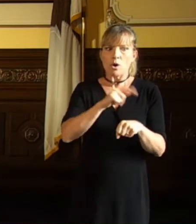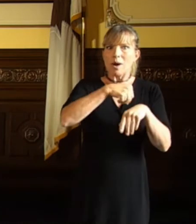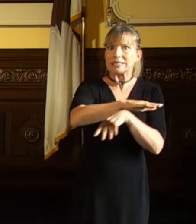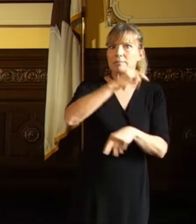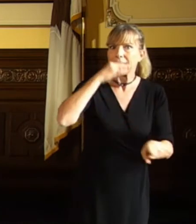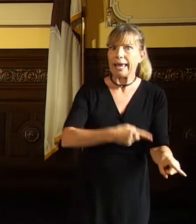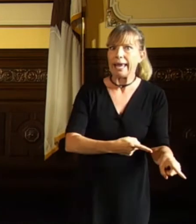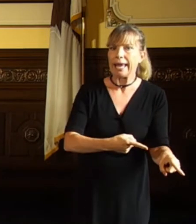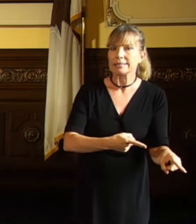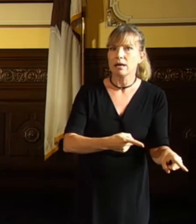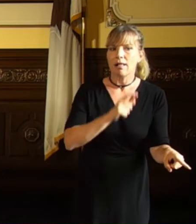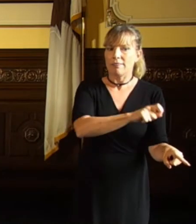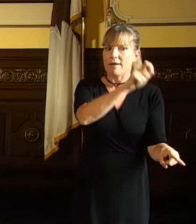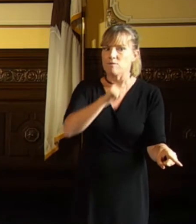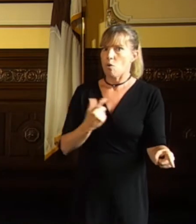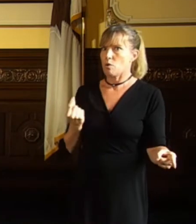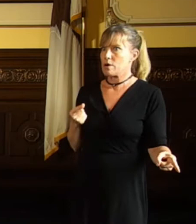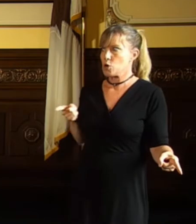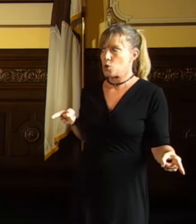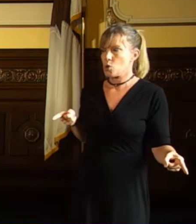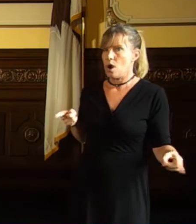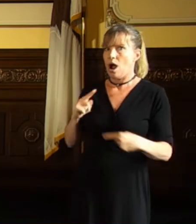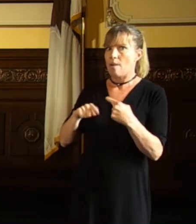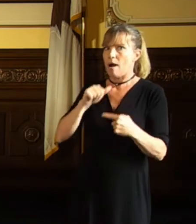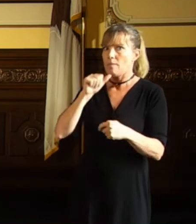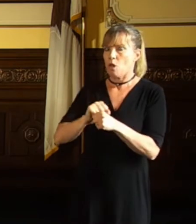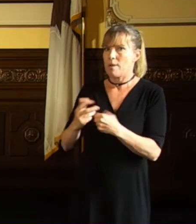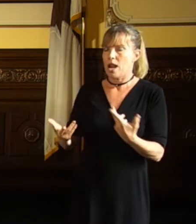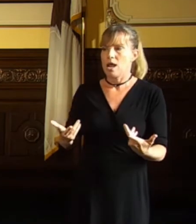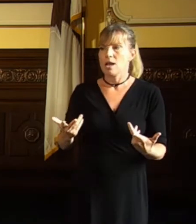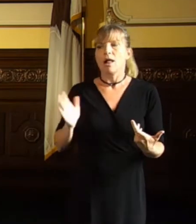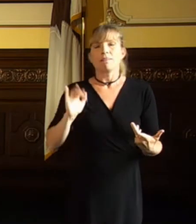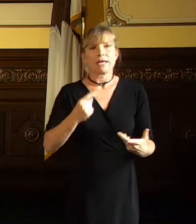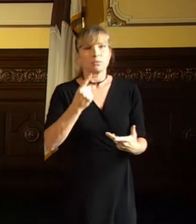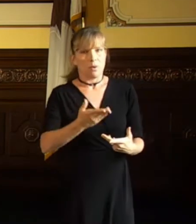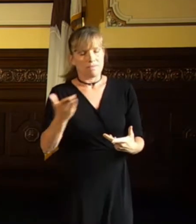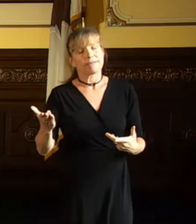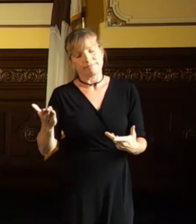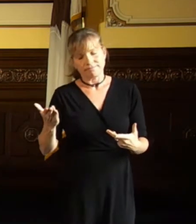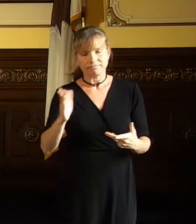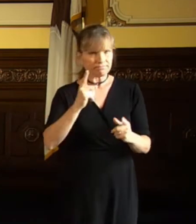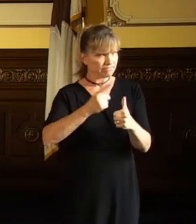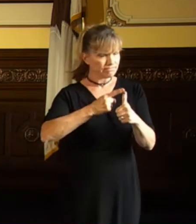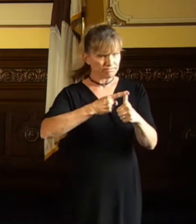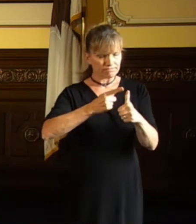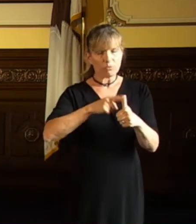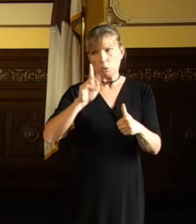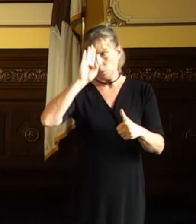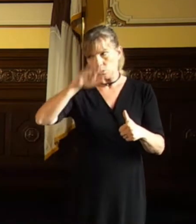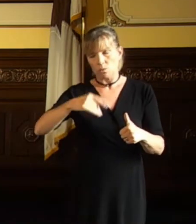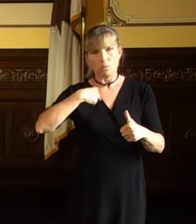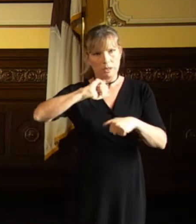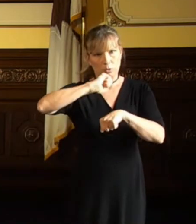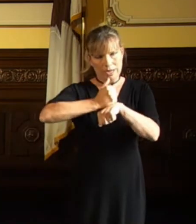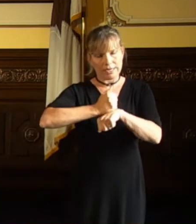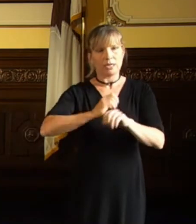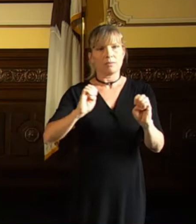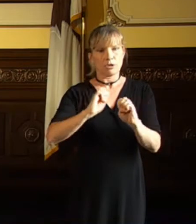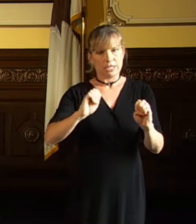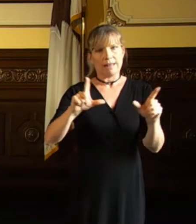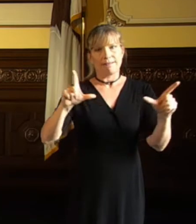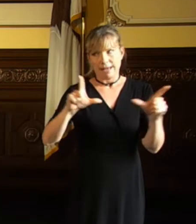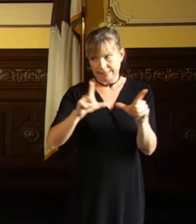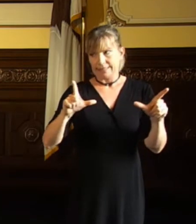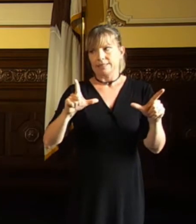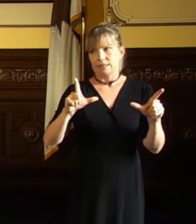their children. Then therefore, what do? Quit? Right, so that's one of the things. Number one, as you know, we created emergency